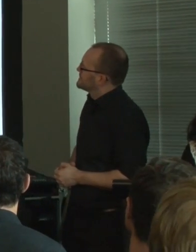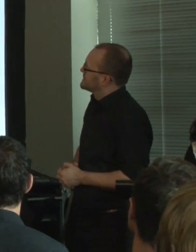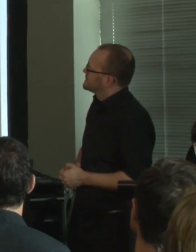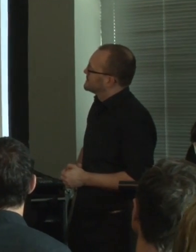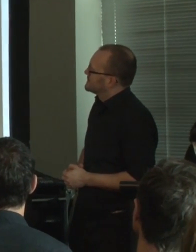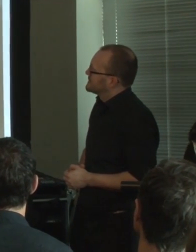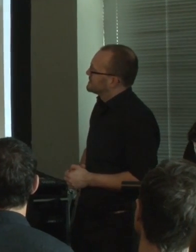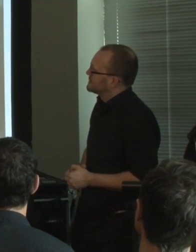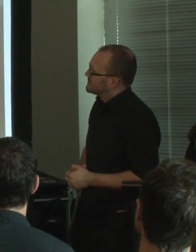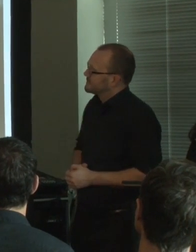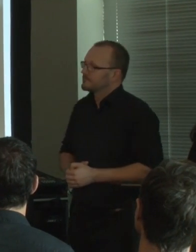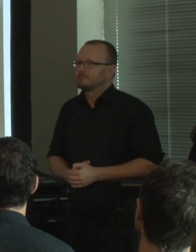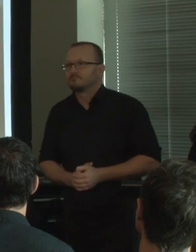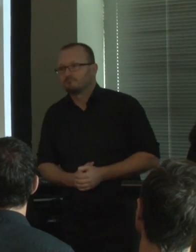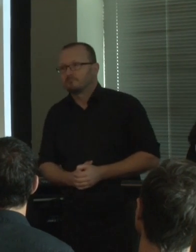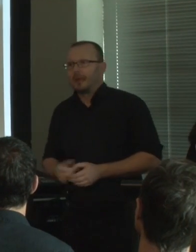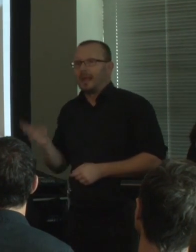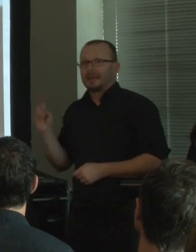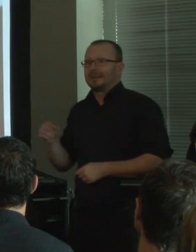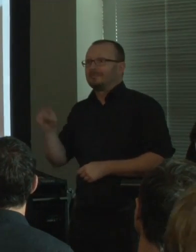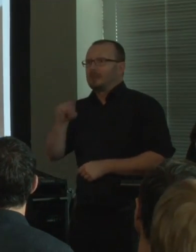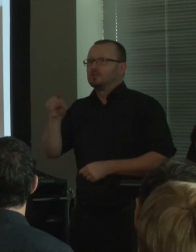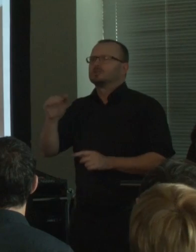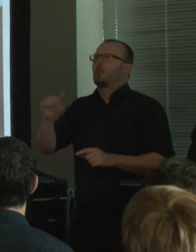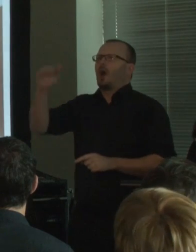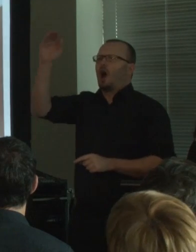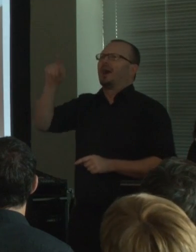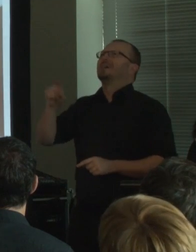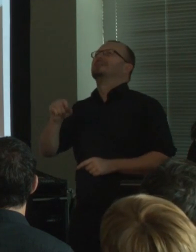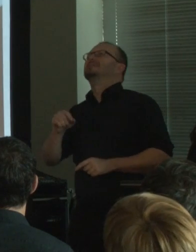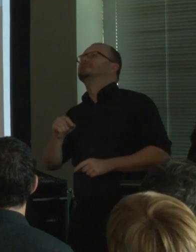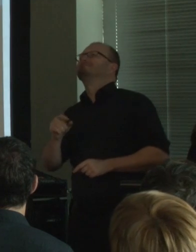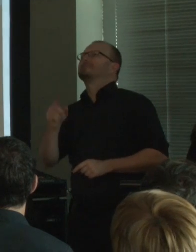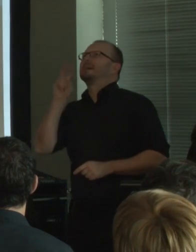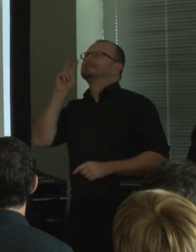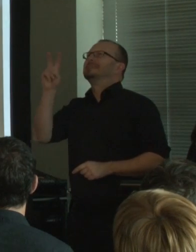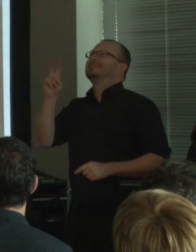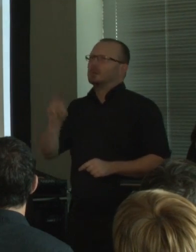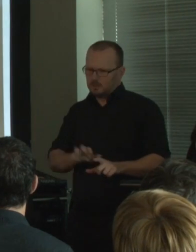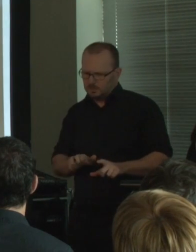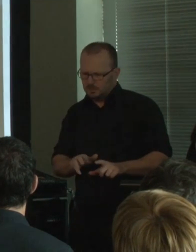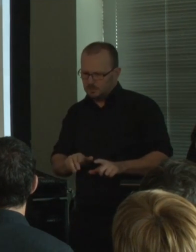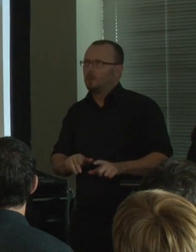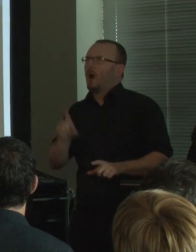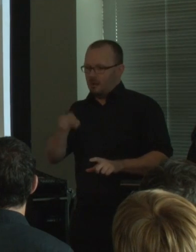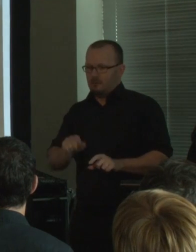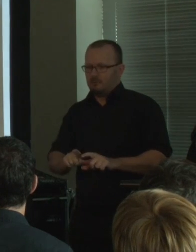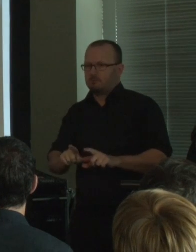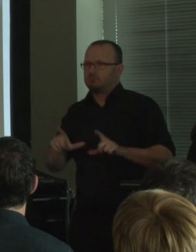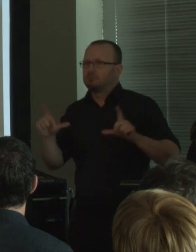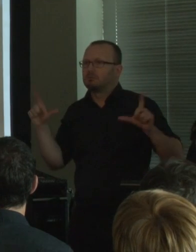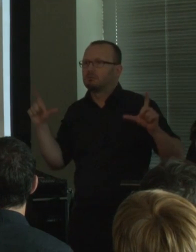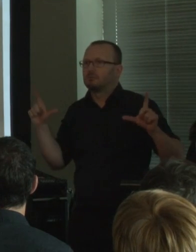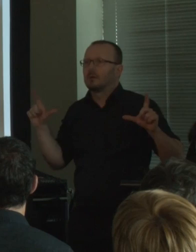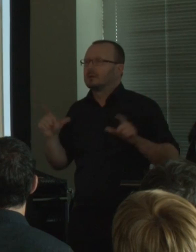good about it is if the images are quite high up on the wall, you can look at them more closely. And again, some of them you've got